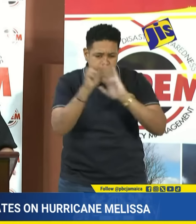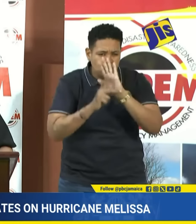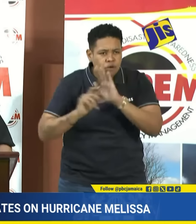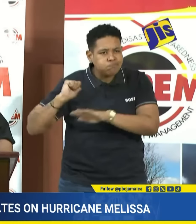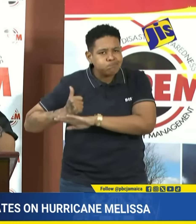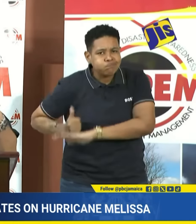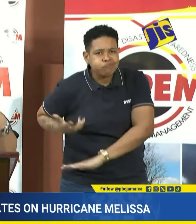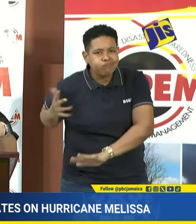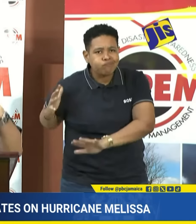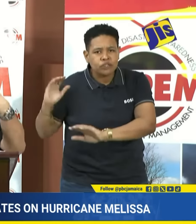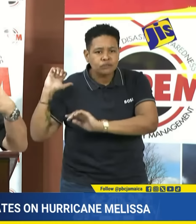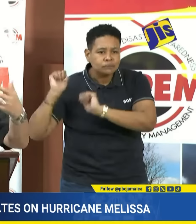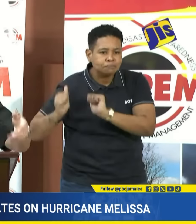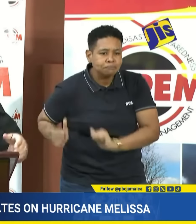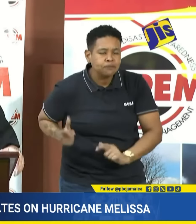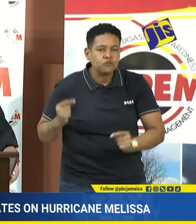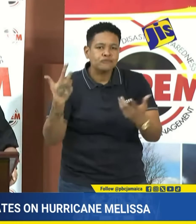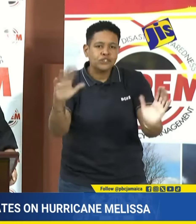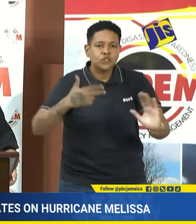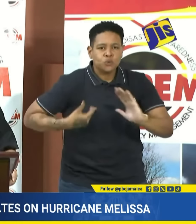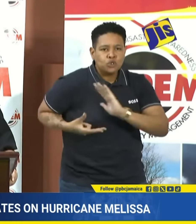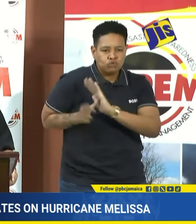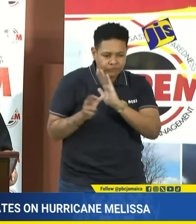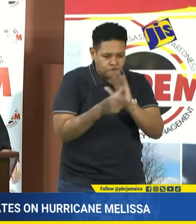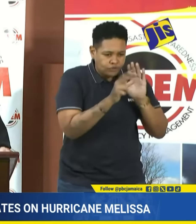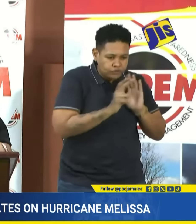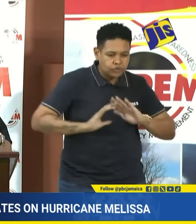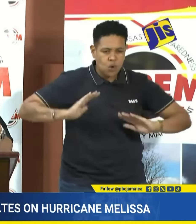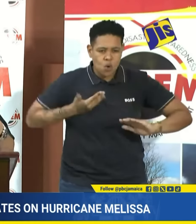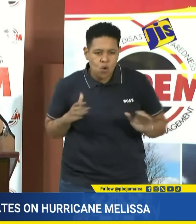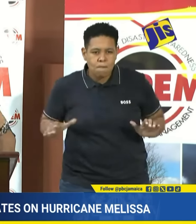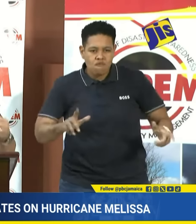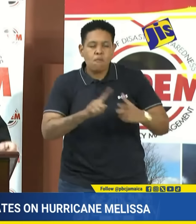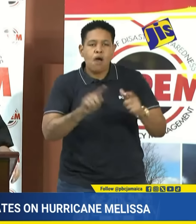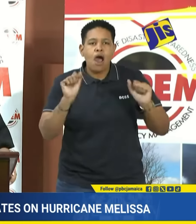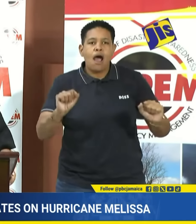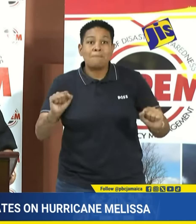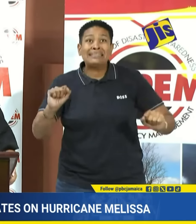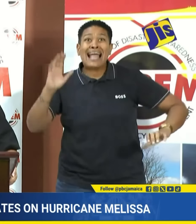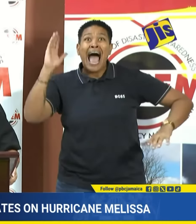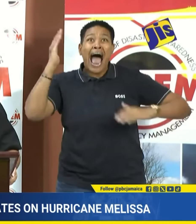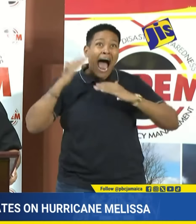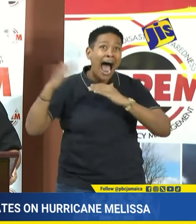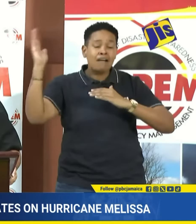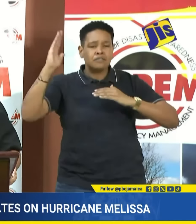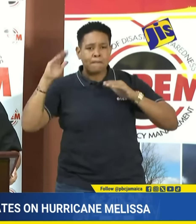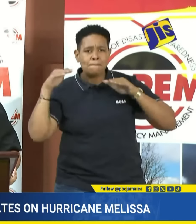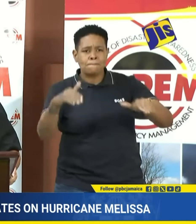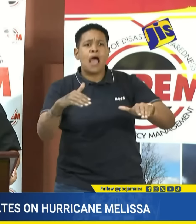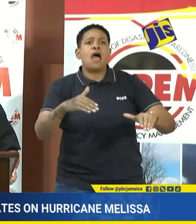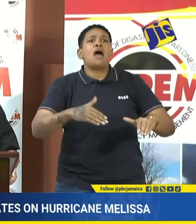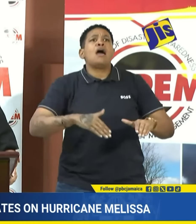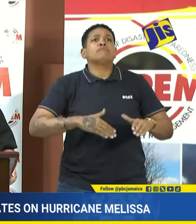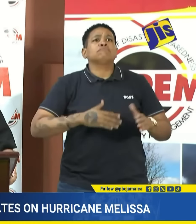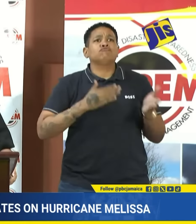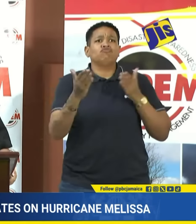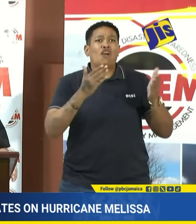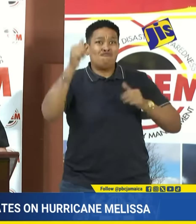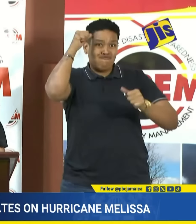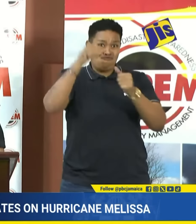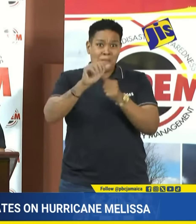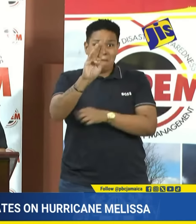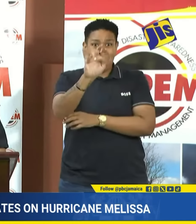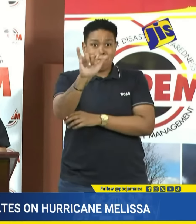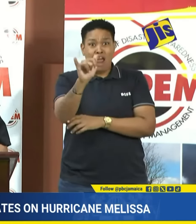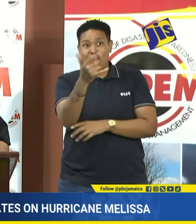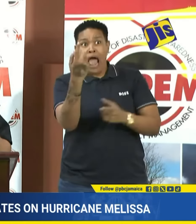protocols. We have done a re-review of our performance and ability to restore service post-burial over the last